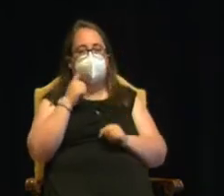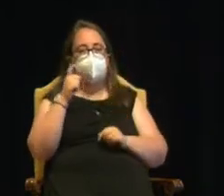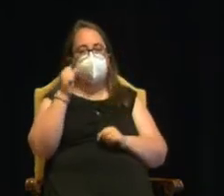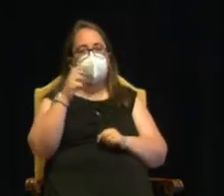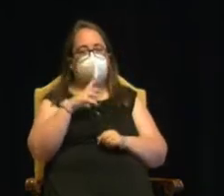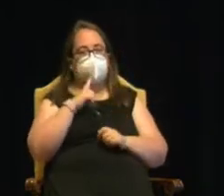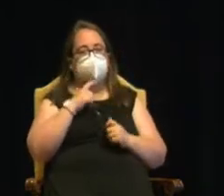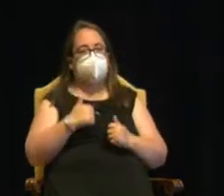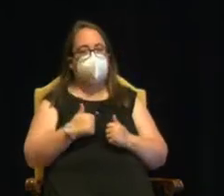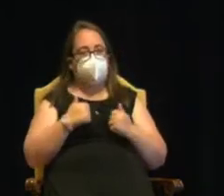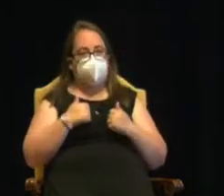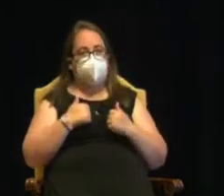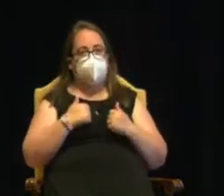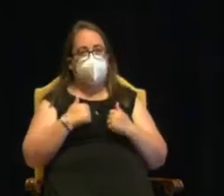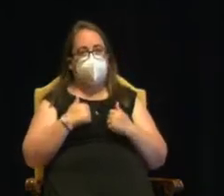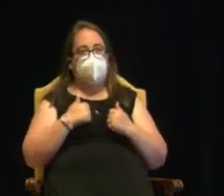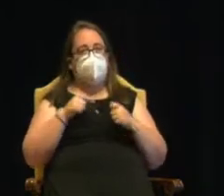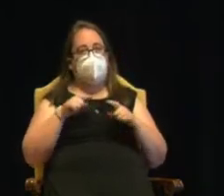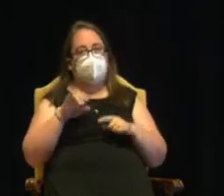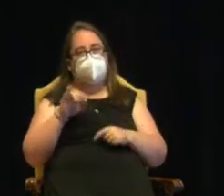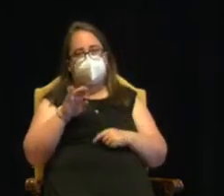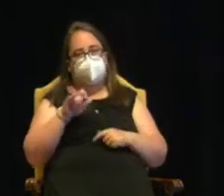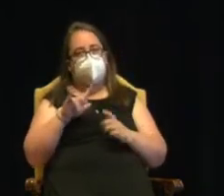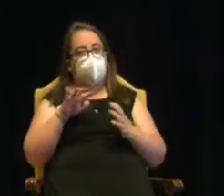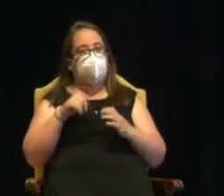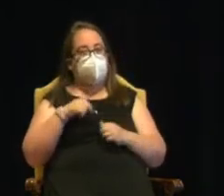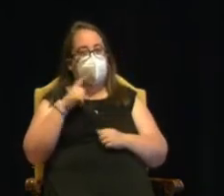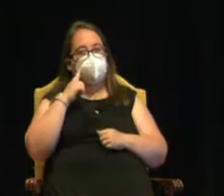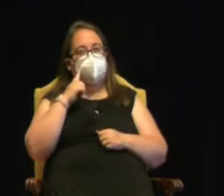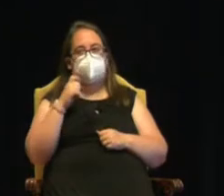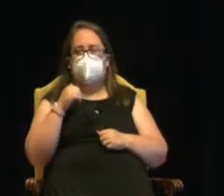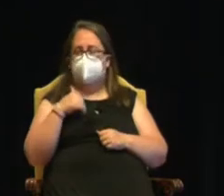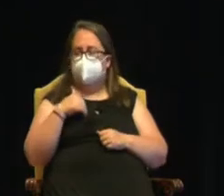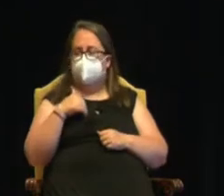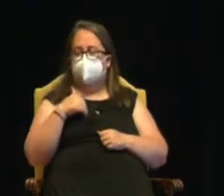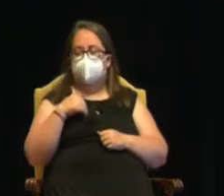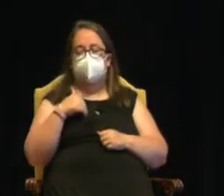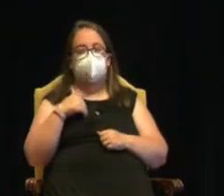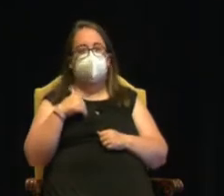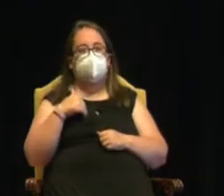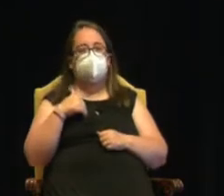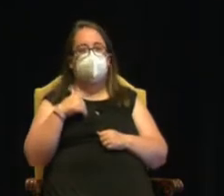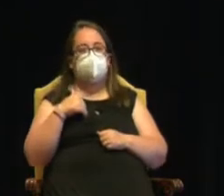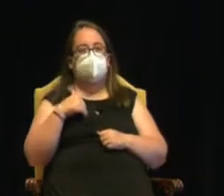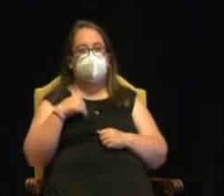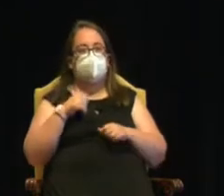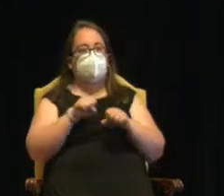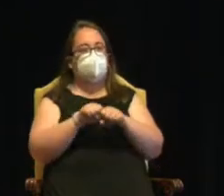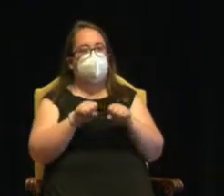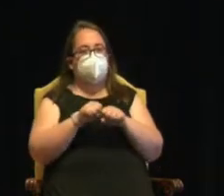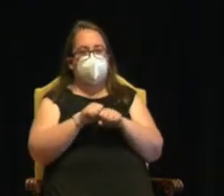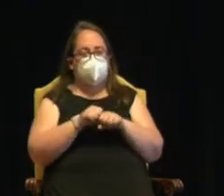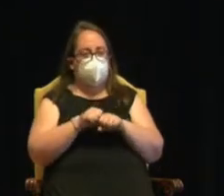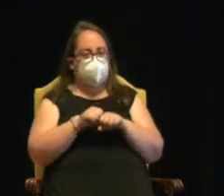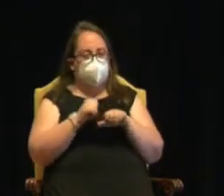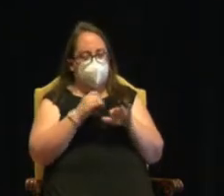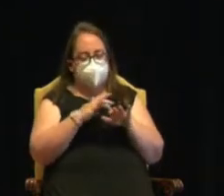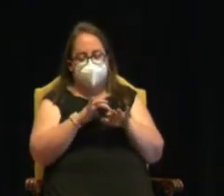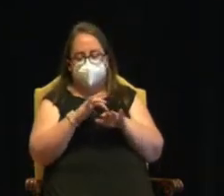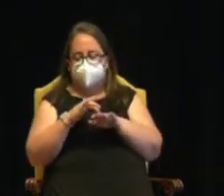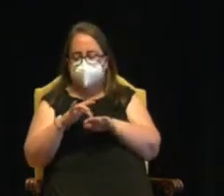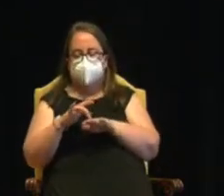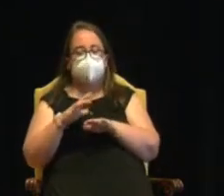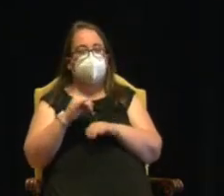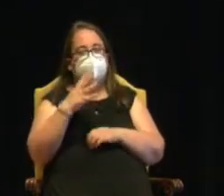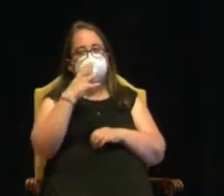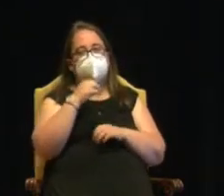is alive during the Civil War. I think he has like a hole in the sole of his shoe. He's poor. He's sleeping in public. And